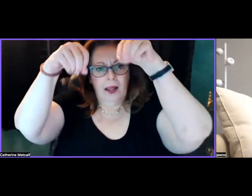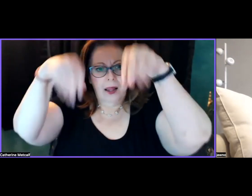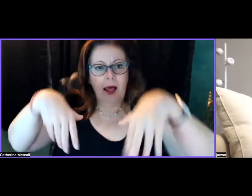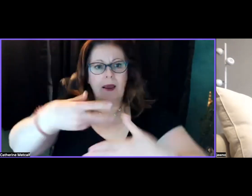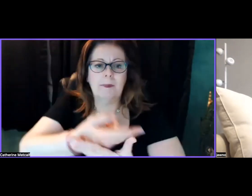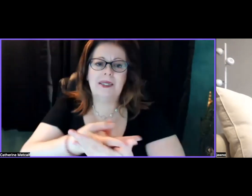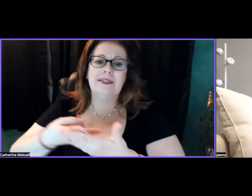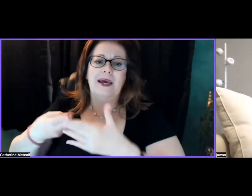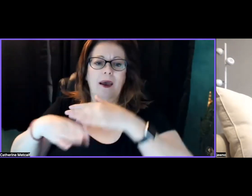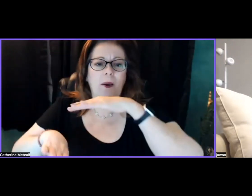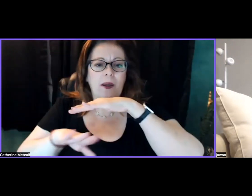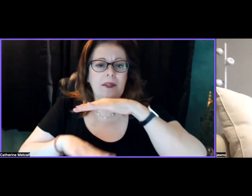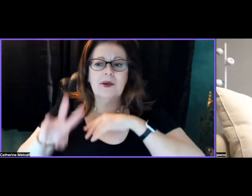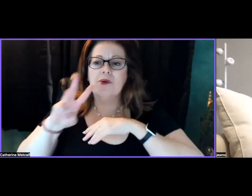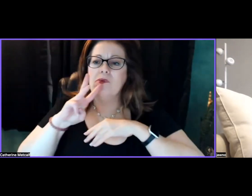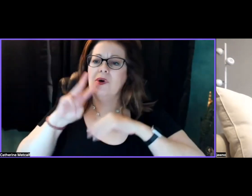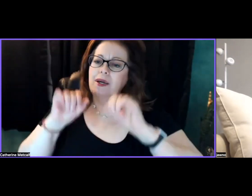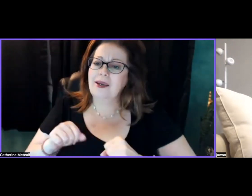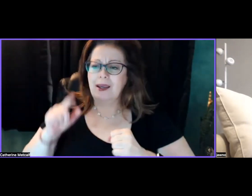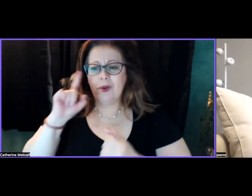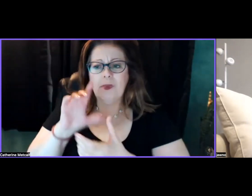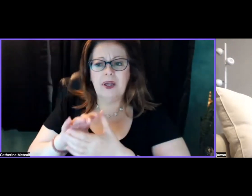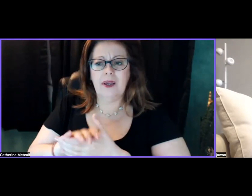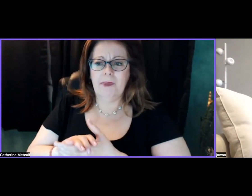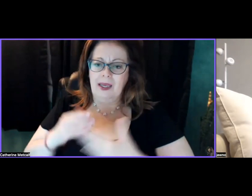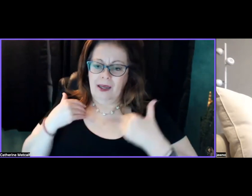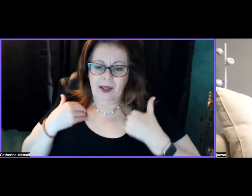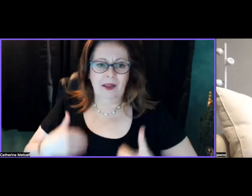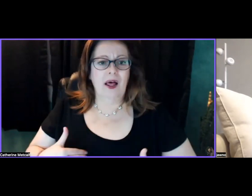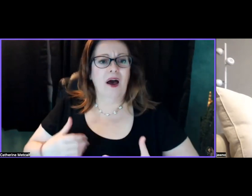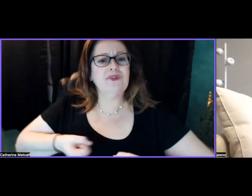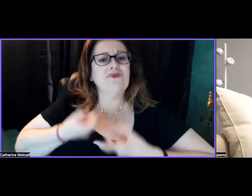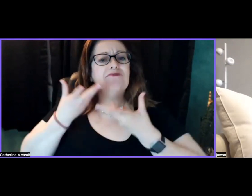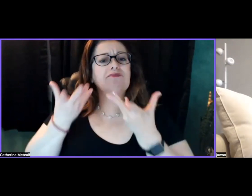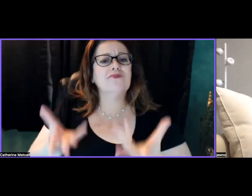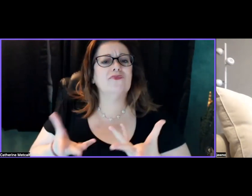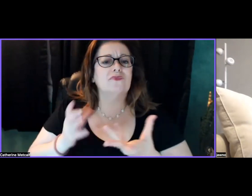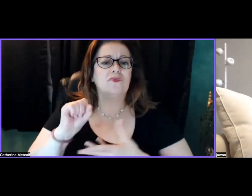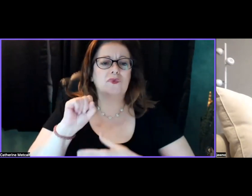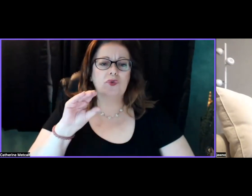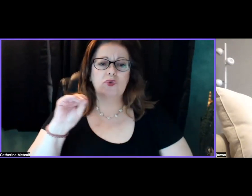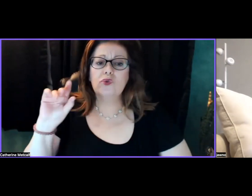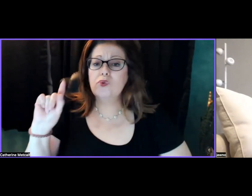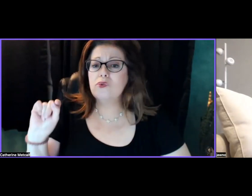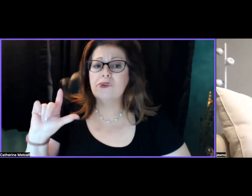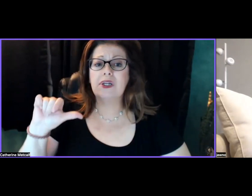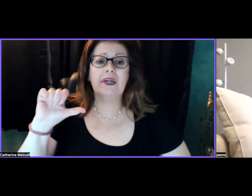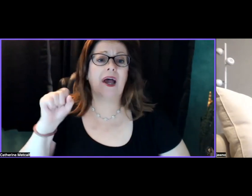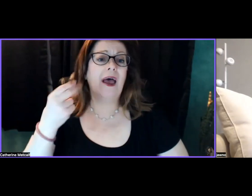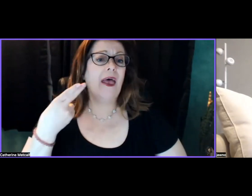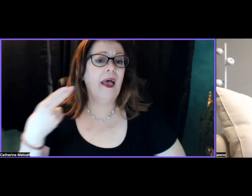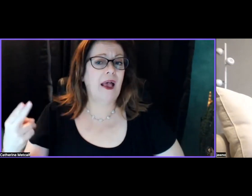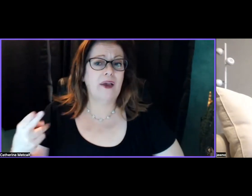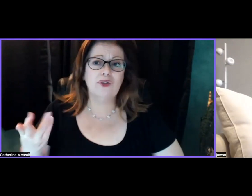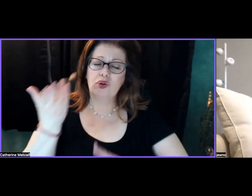me with lungs cleared of soot and ash? Take me to the coastline. Reach a hand from below